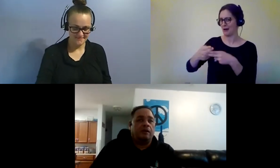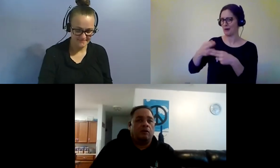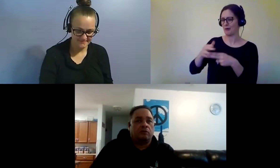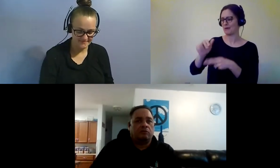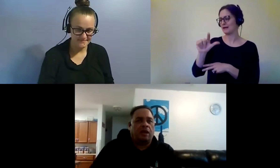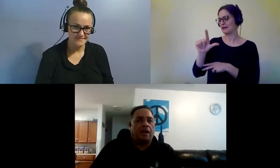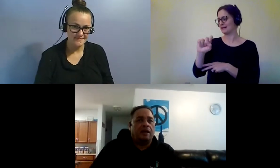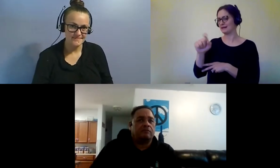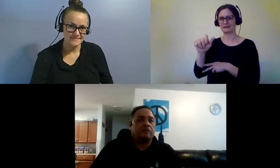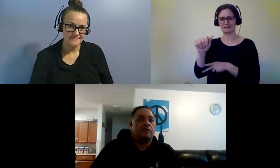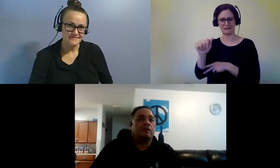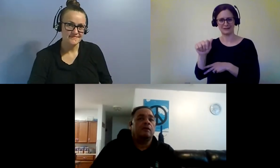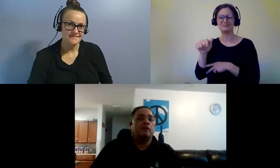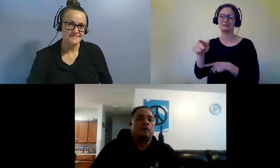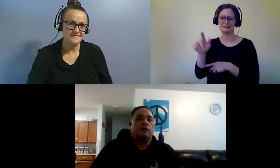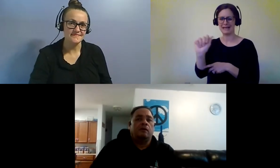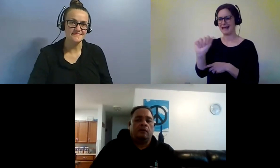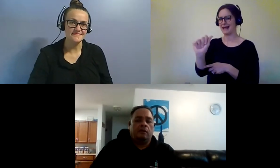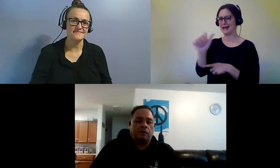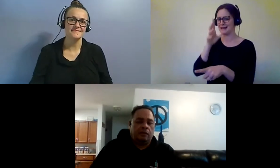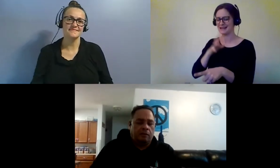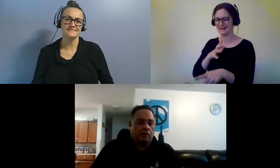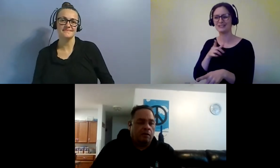keeping me on task,